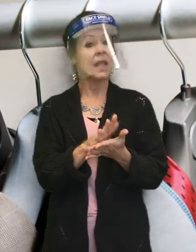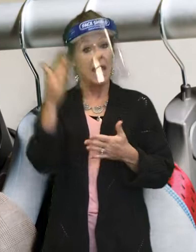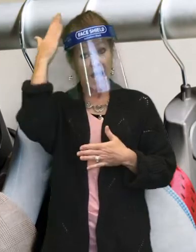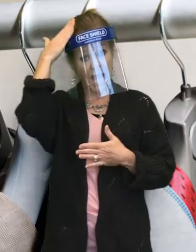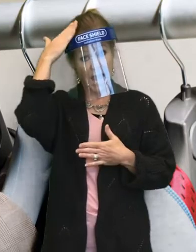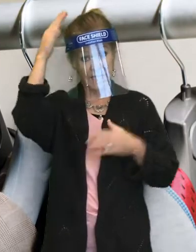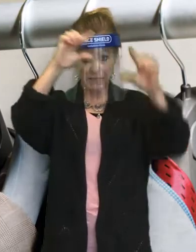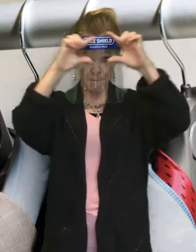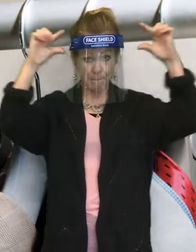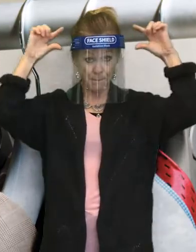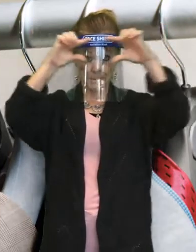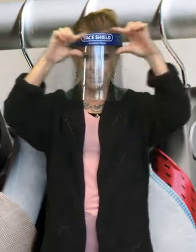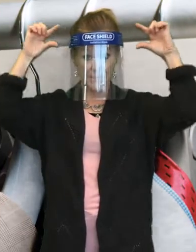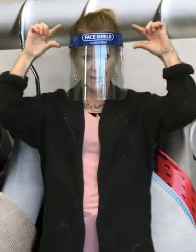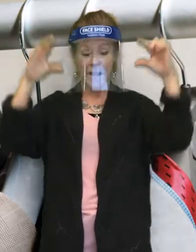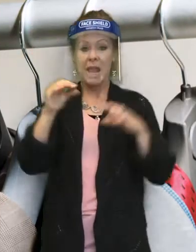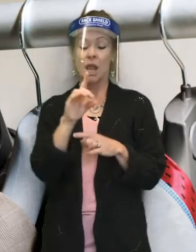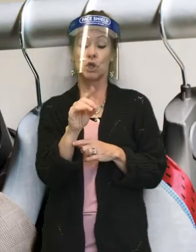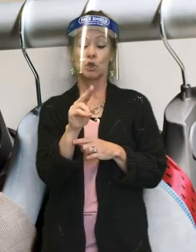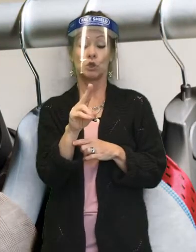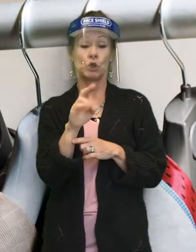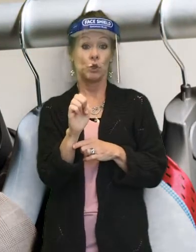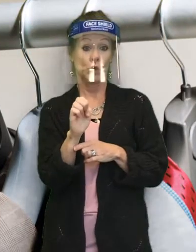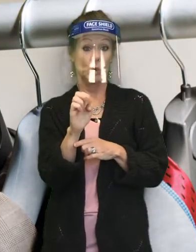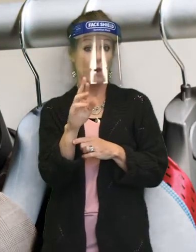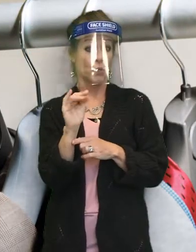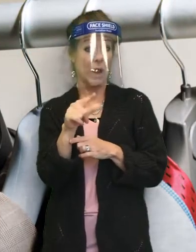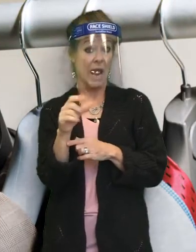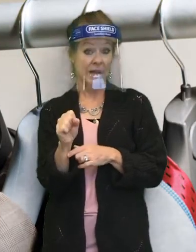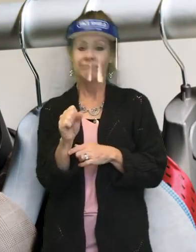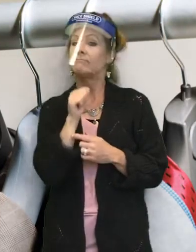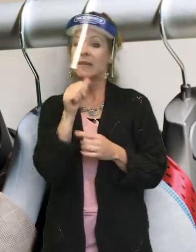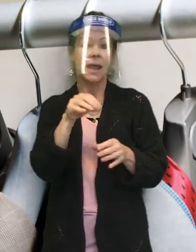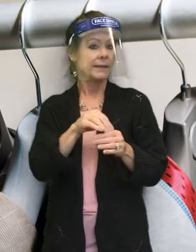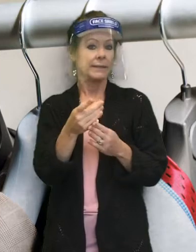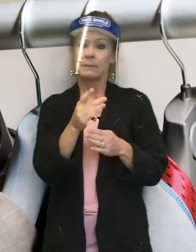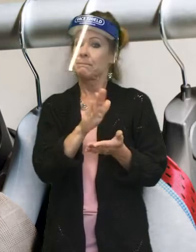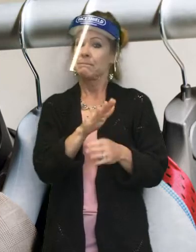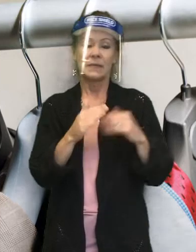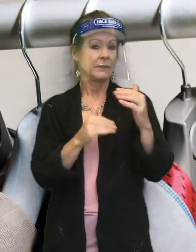Hats, bandanas, and do-rags are not allowed to be worn in the building.